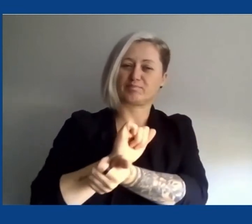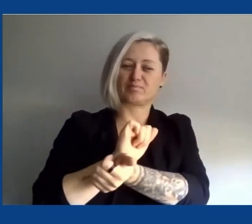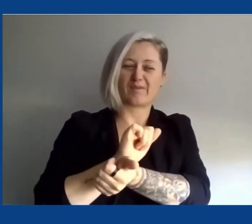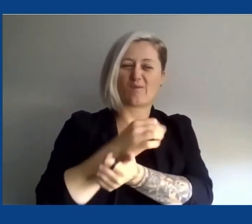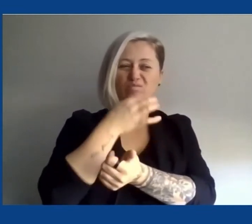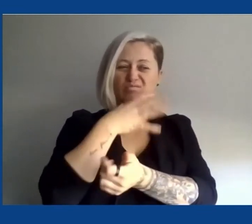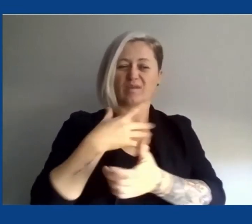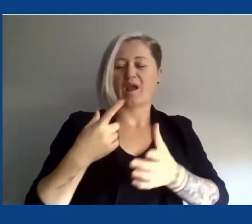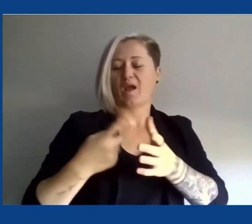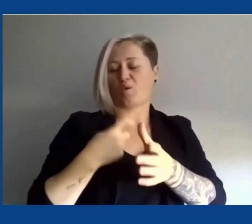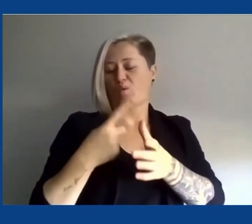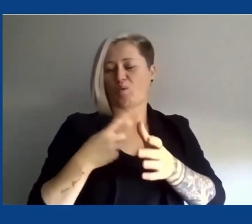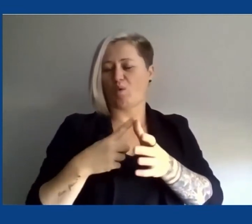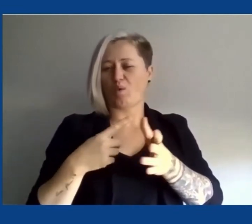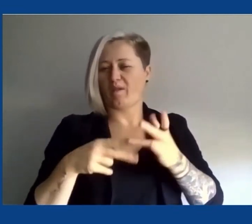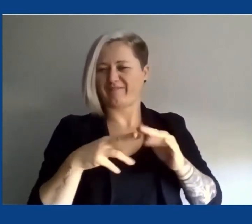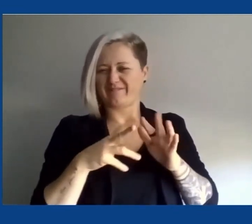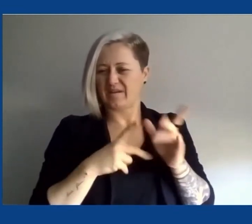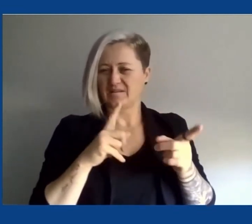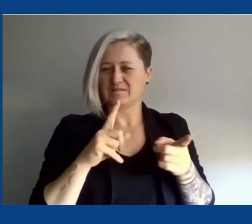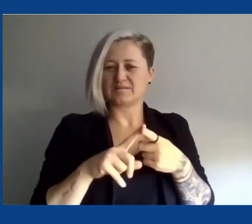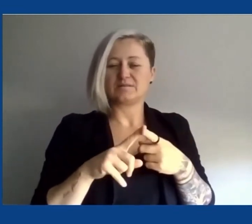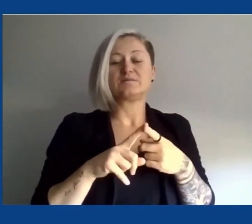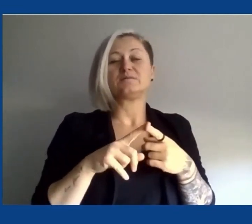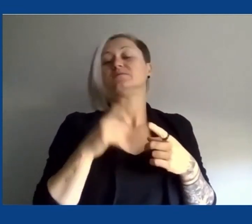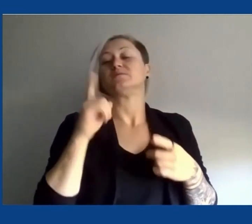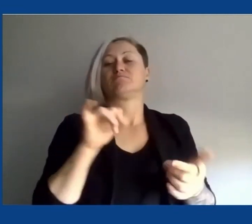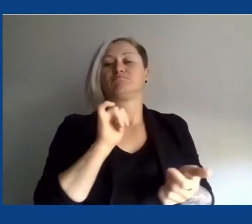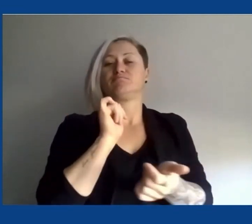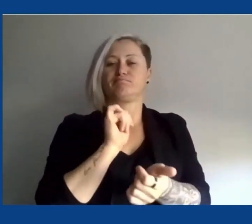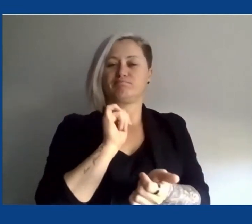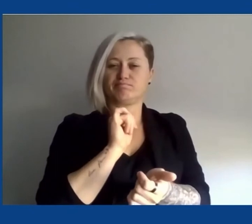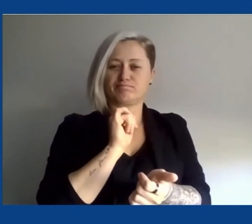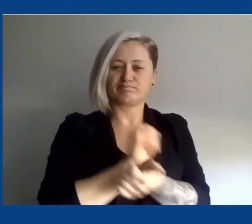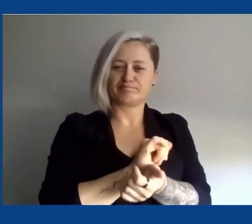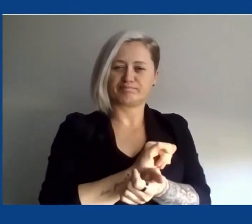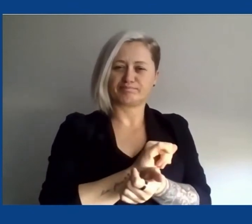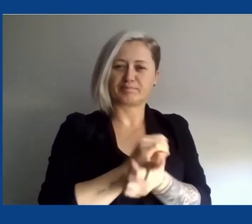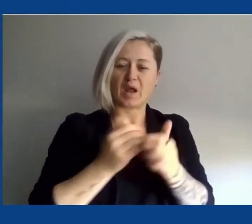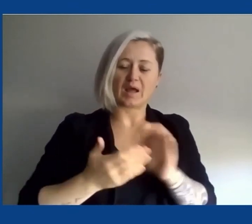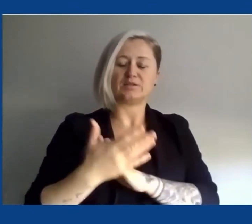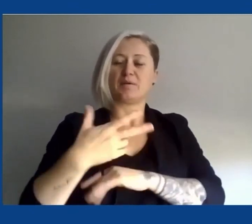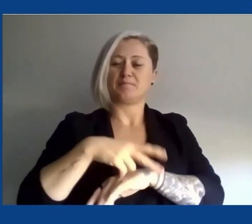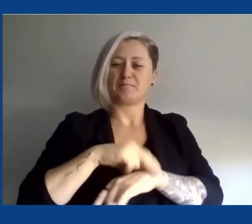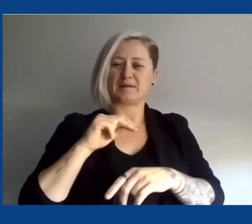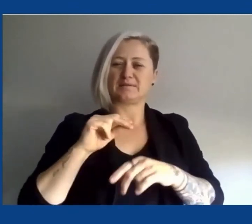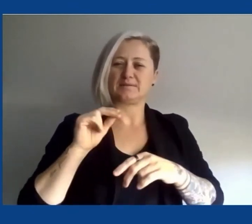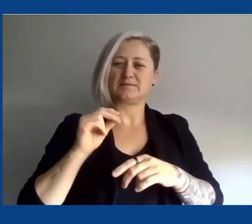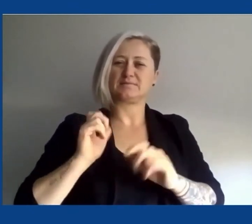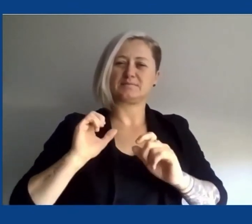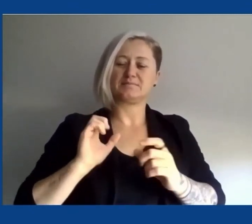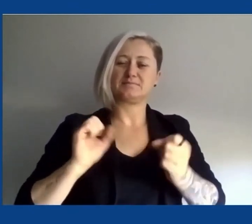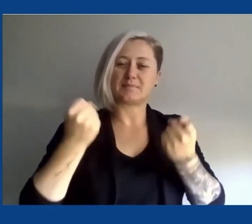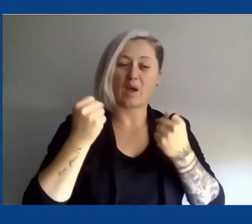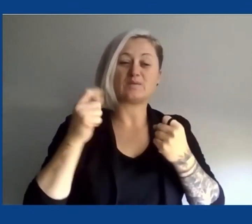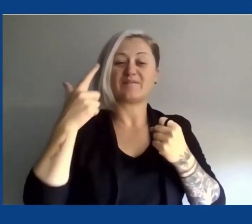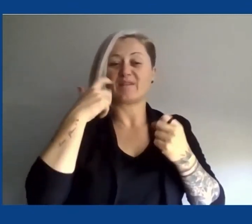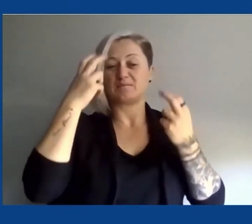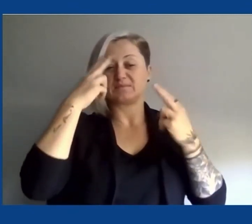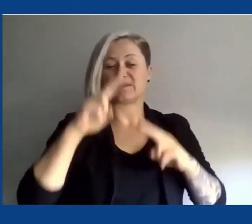alcohol-related offences. He was detained under the paperless arrest police powers. He was found dead in his cell about 3 hours later.